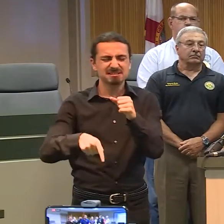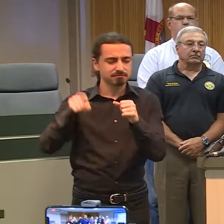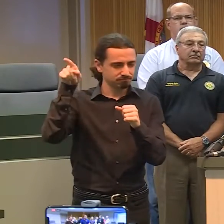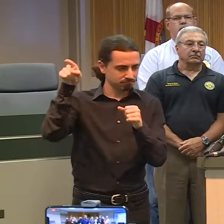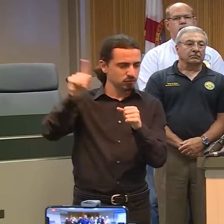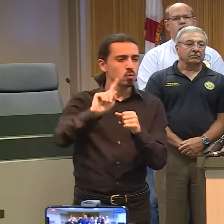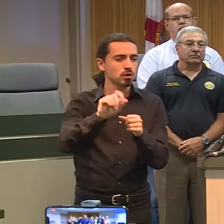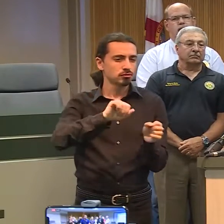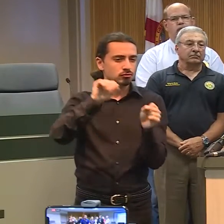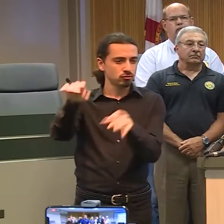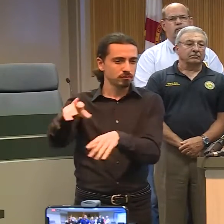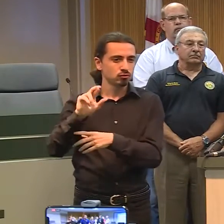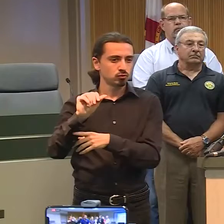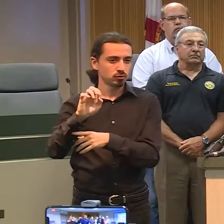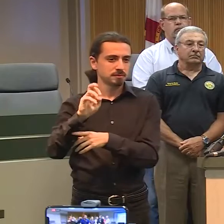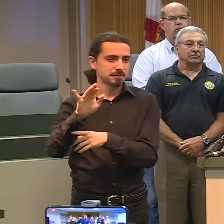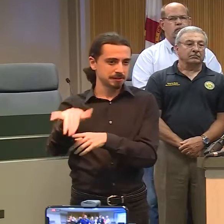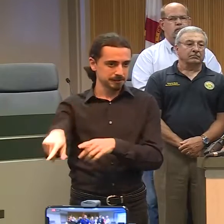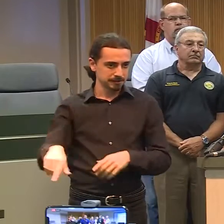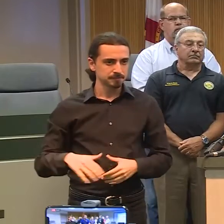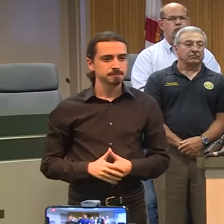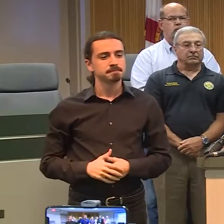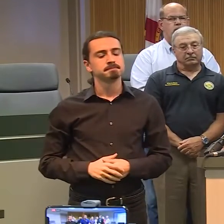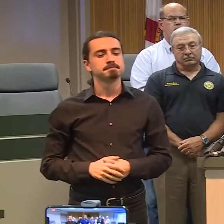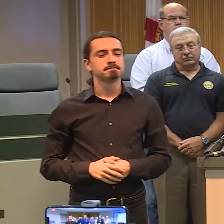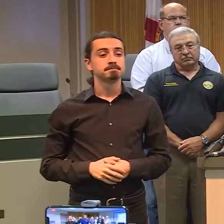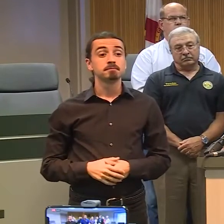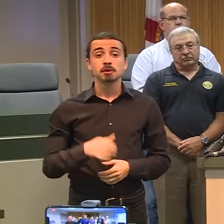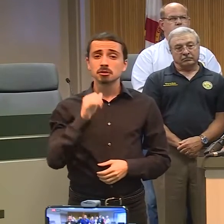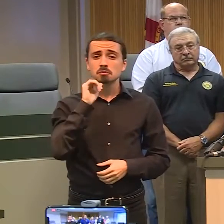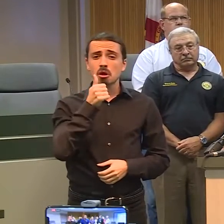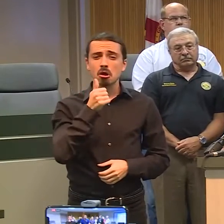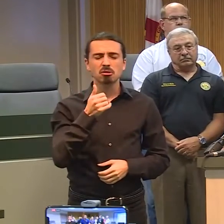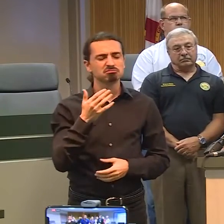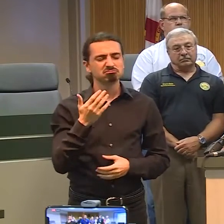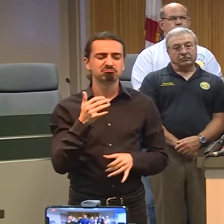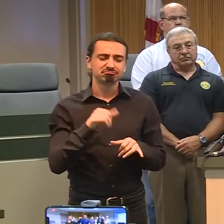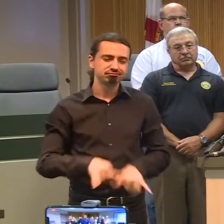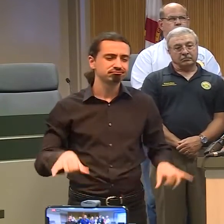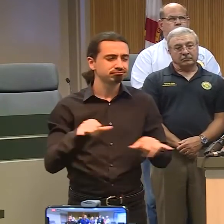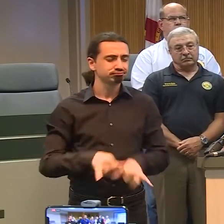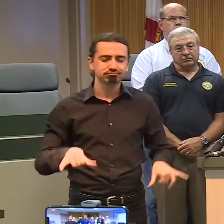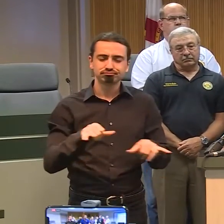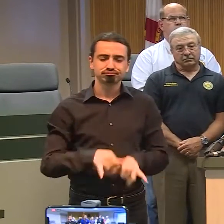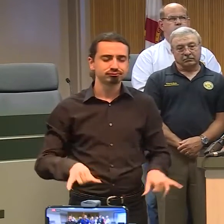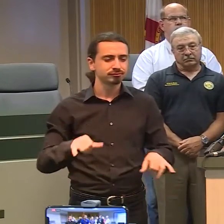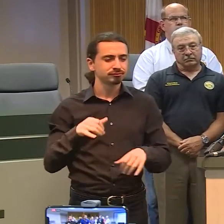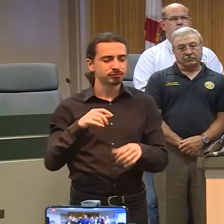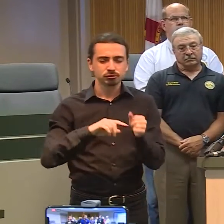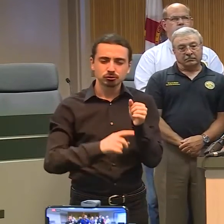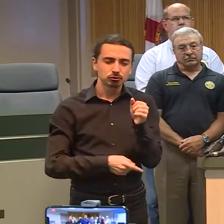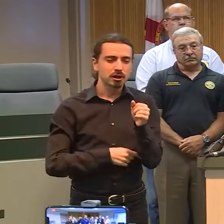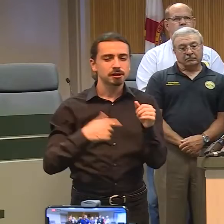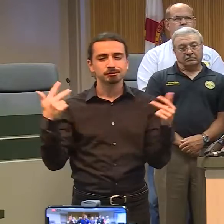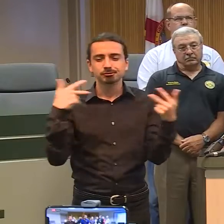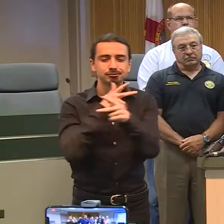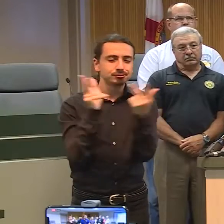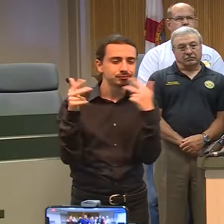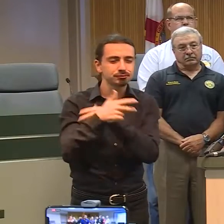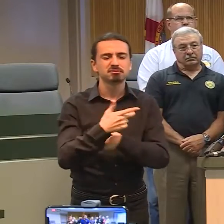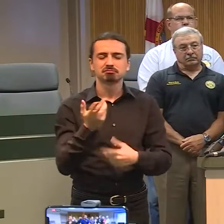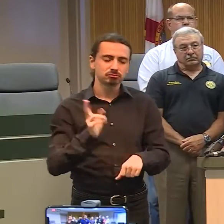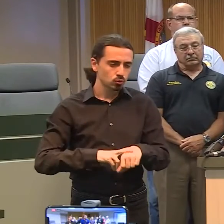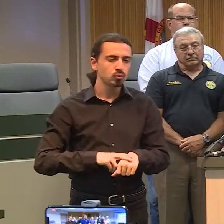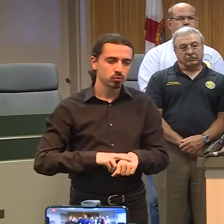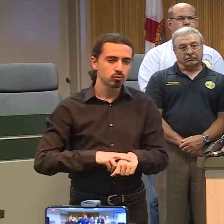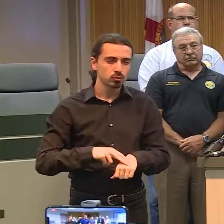will be normal tomorrow, and garbage pickup for those areas for a Tuesday. And what will end